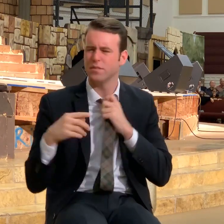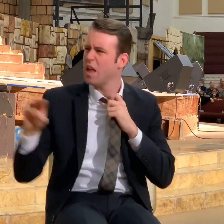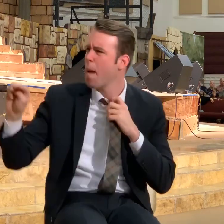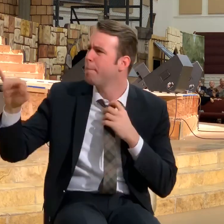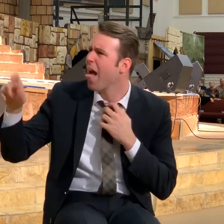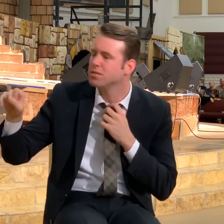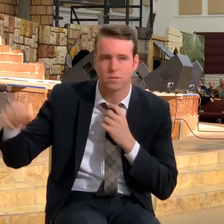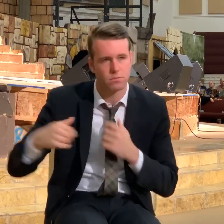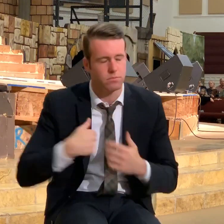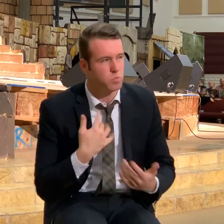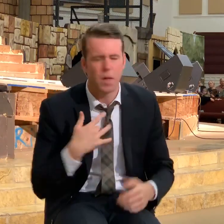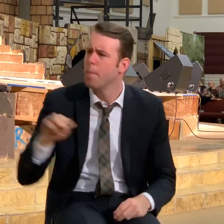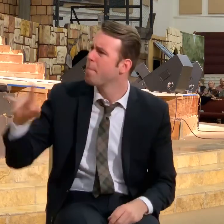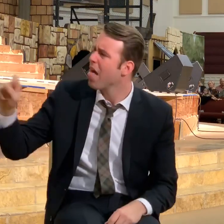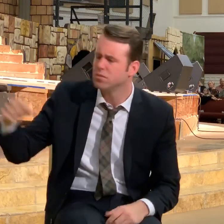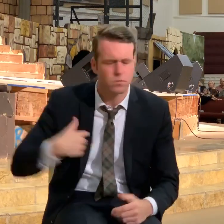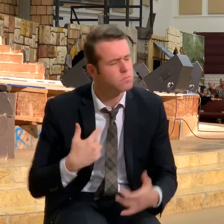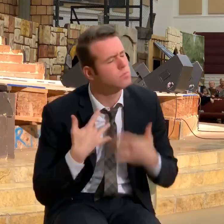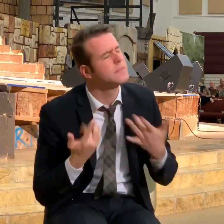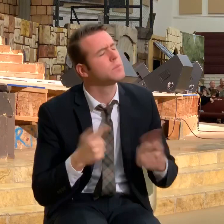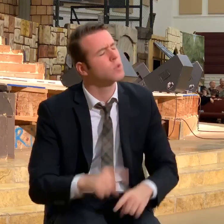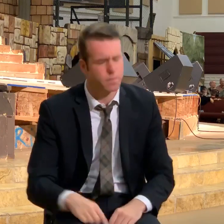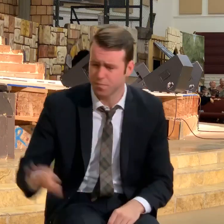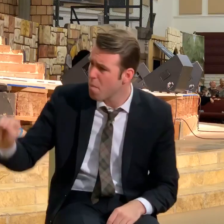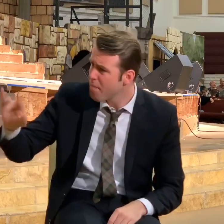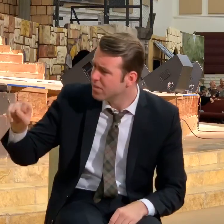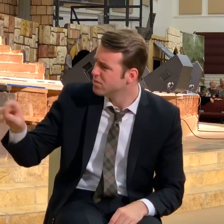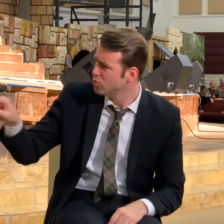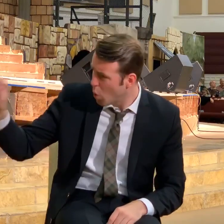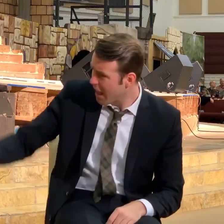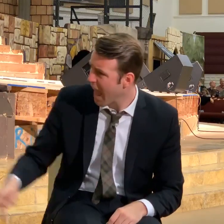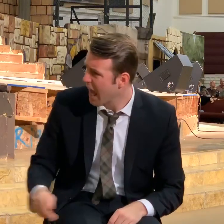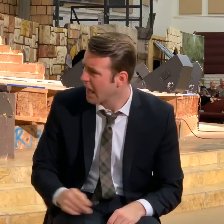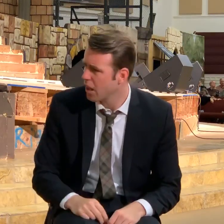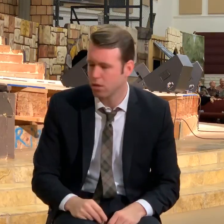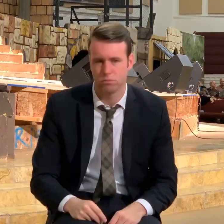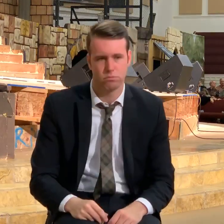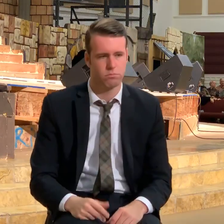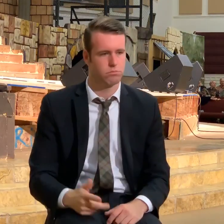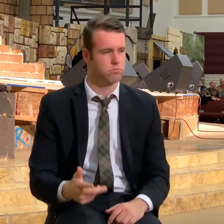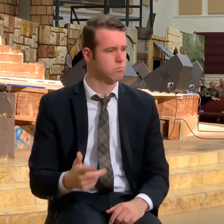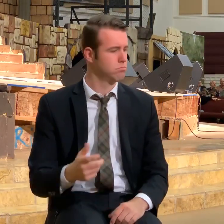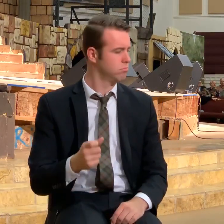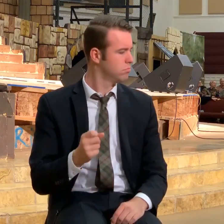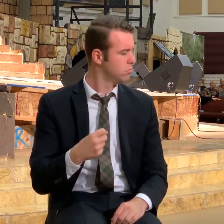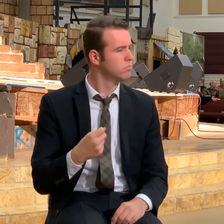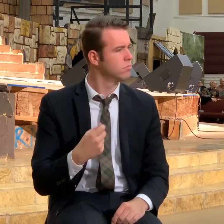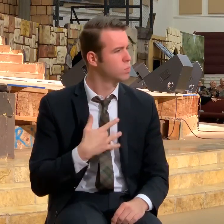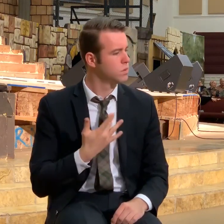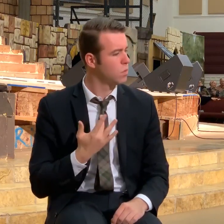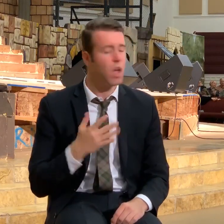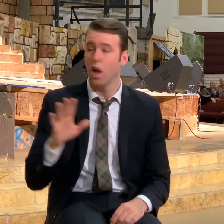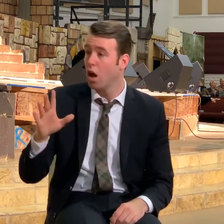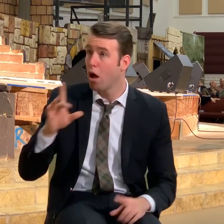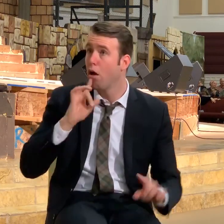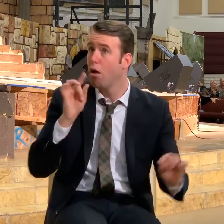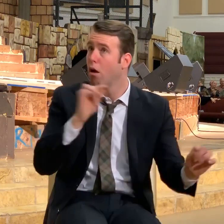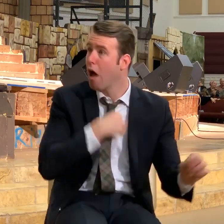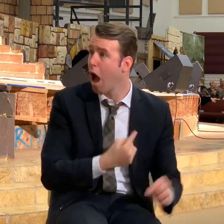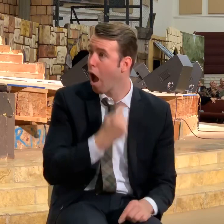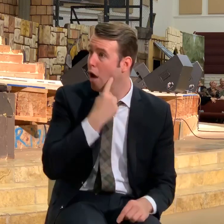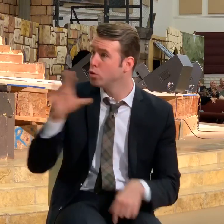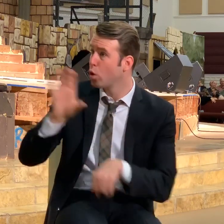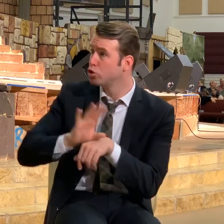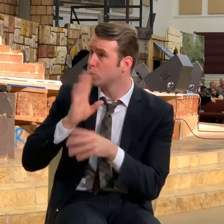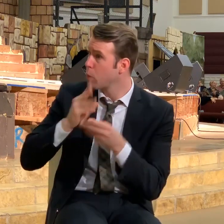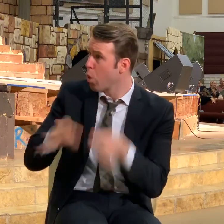said, Myles, hey man, what's going on? Hey, are you okay? Yeah, why? Dude, I heard y'all are about to lose